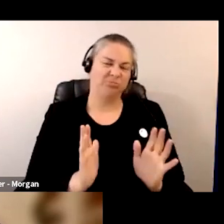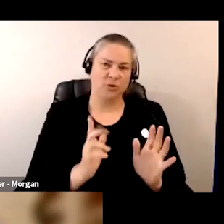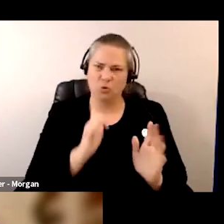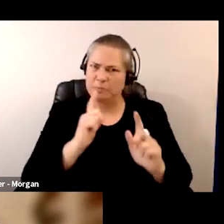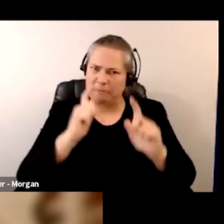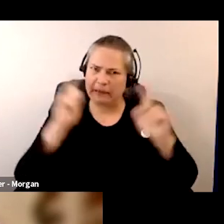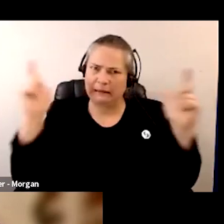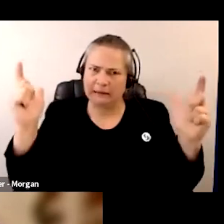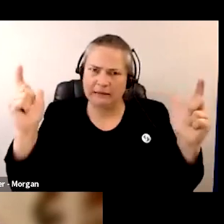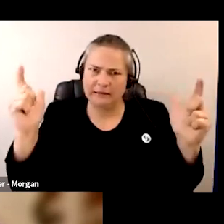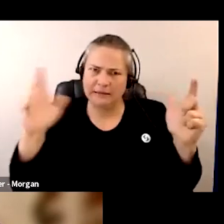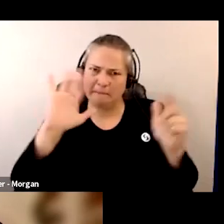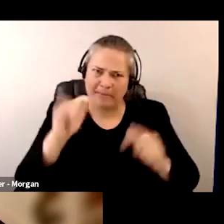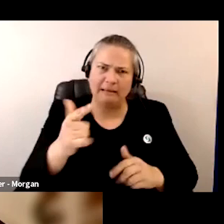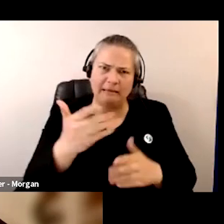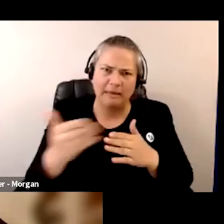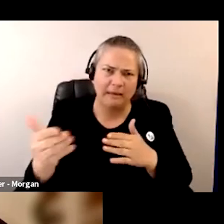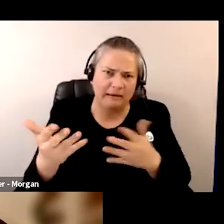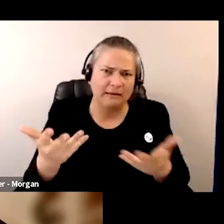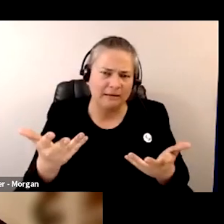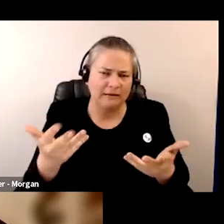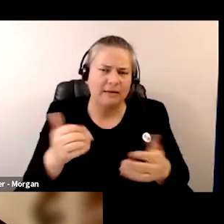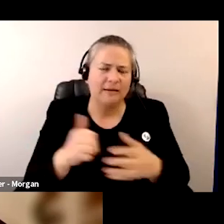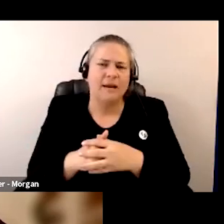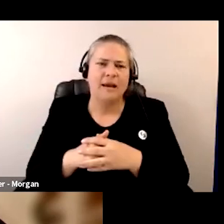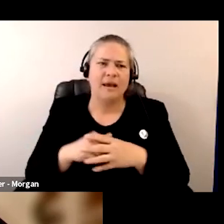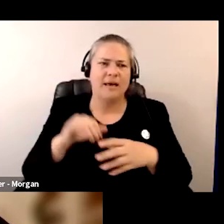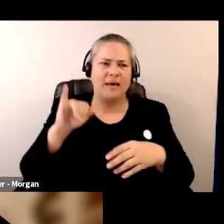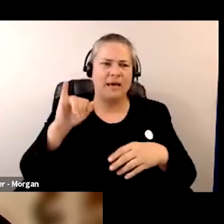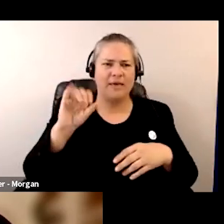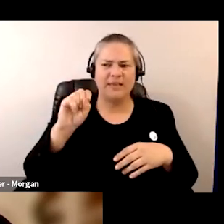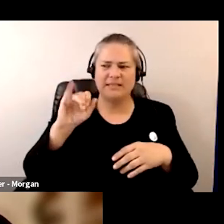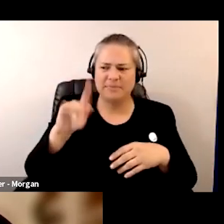thing. The SIPC pledge,